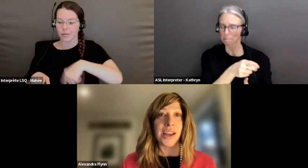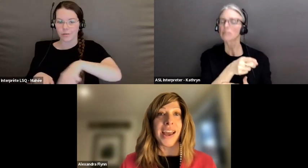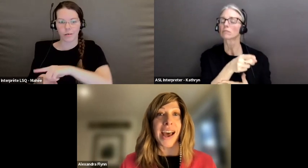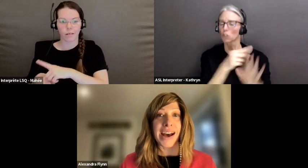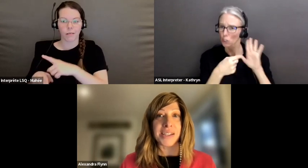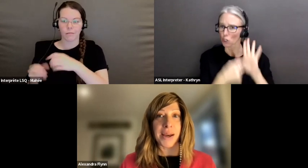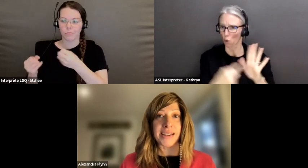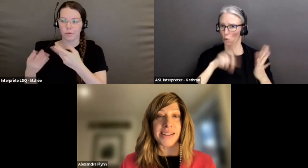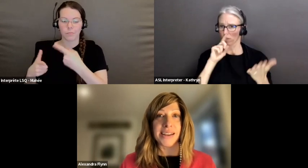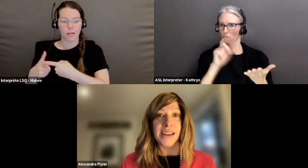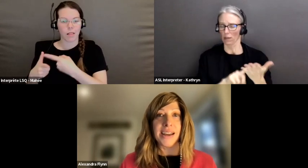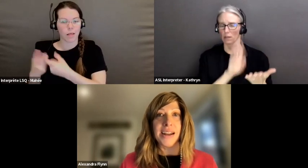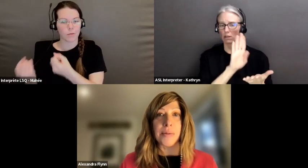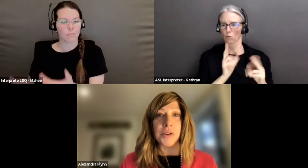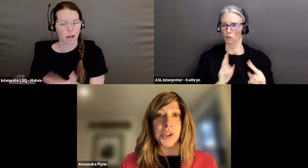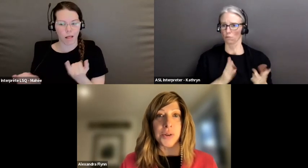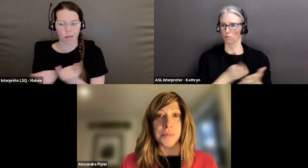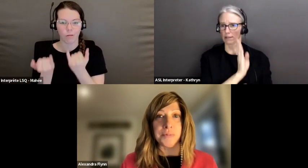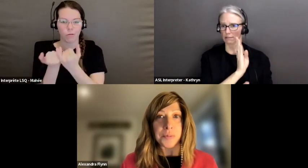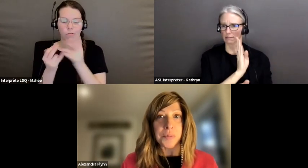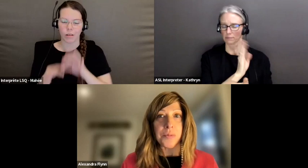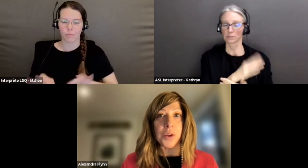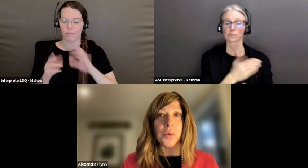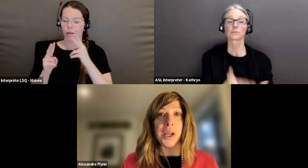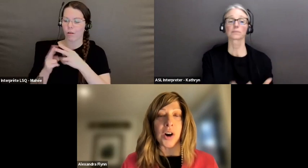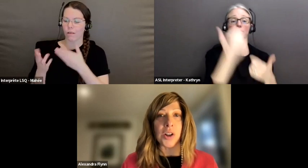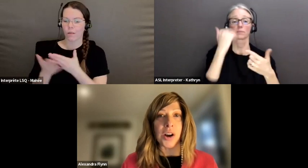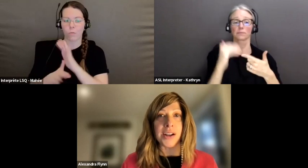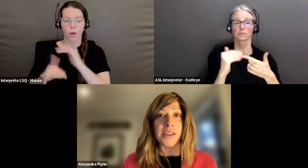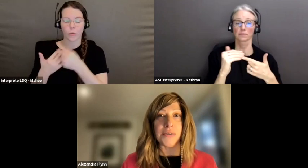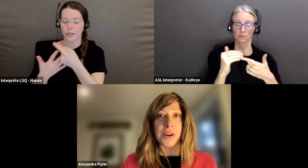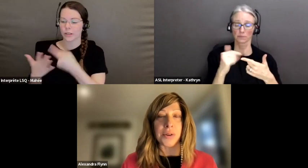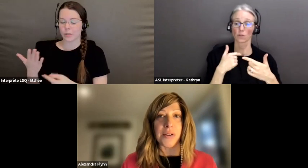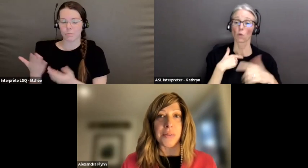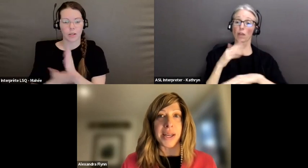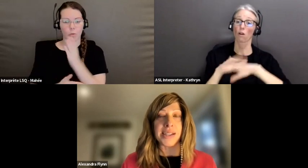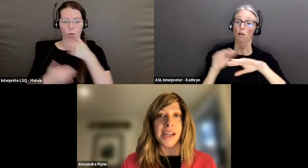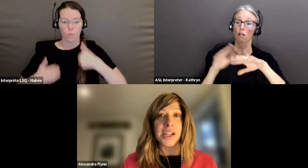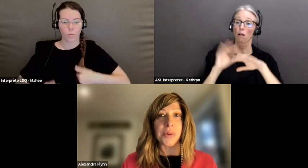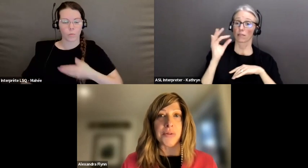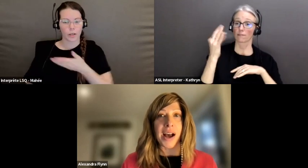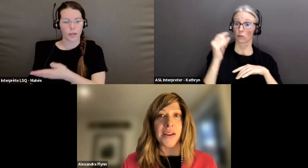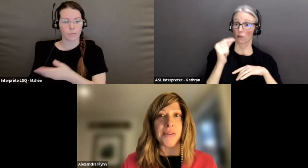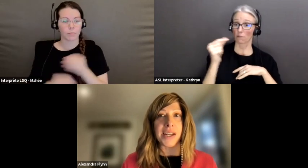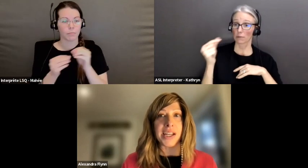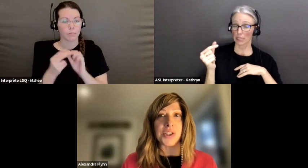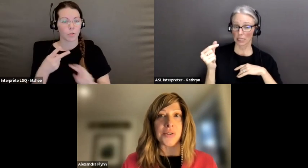all aspects. Number two, we call on the federal government to provide funding and